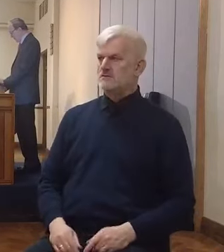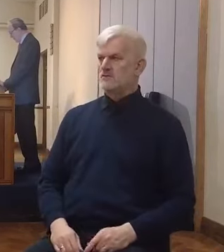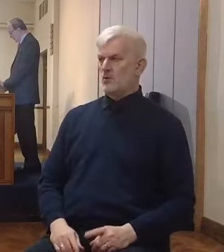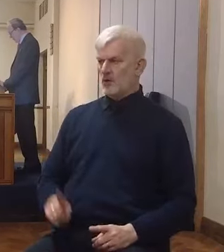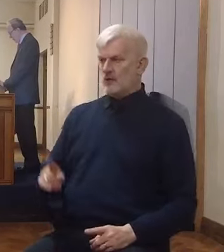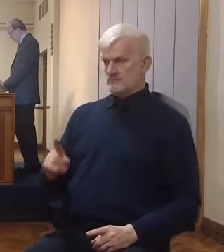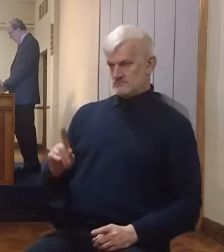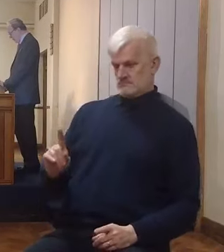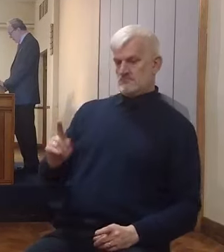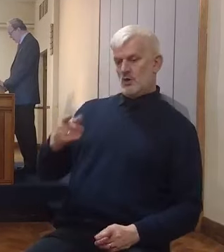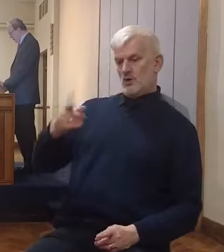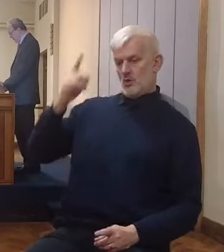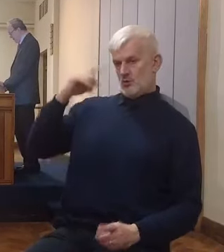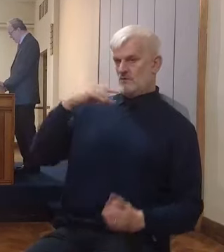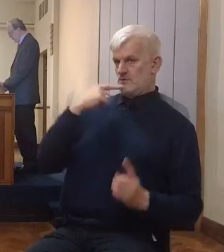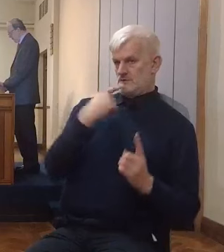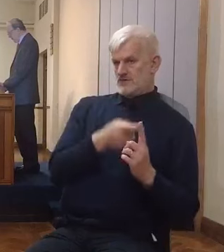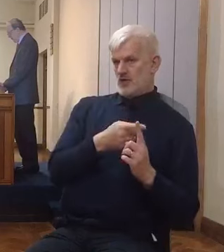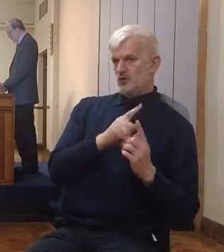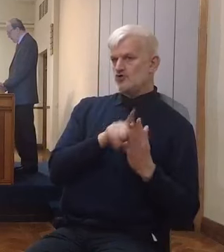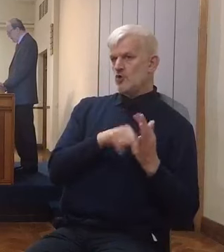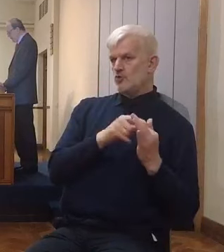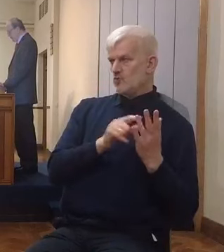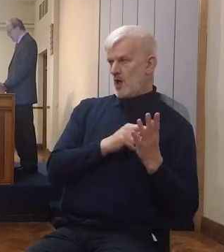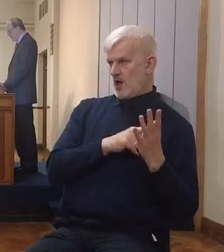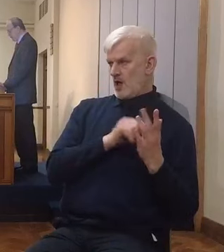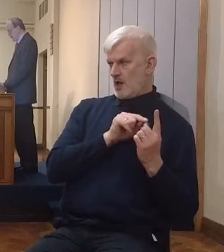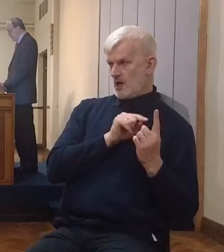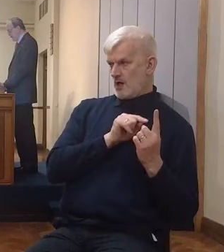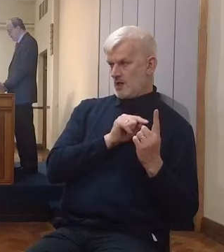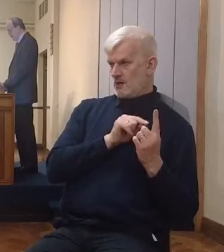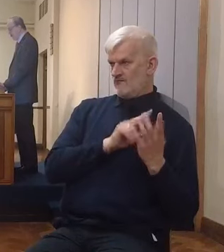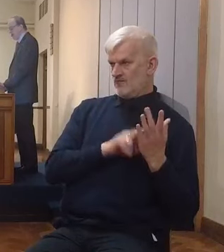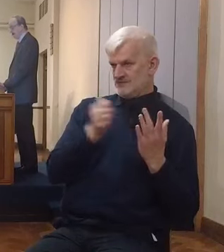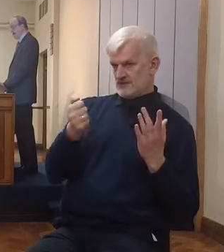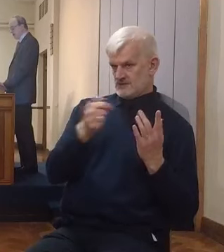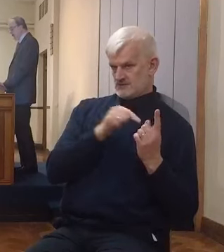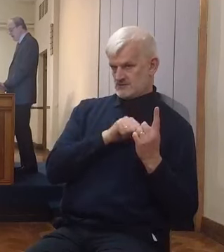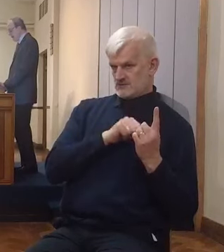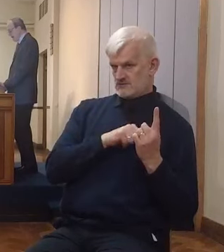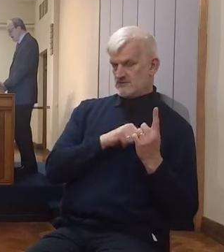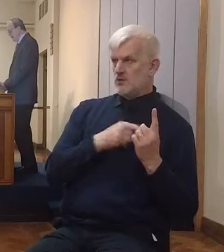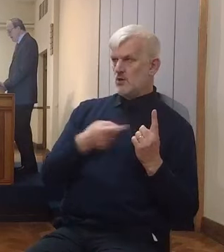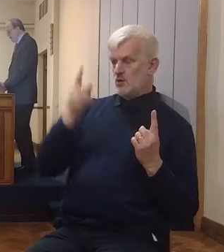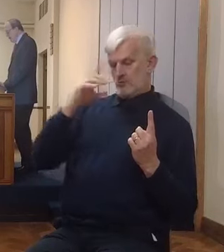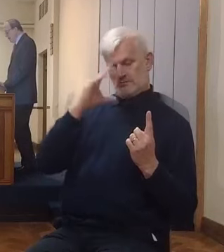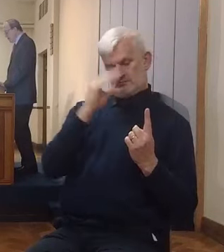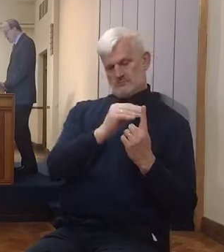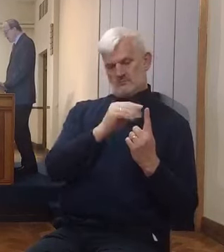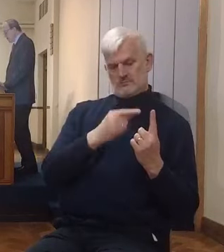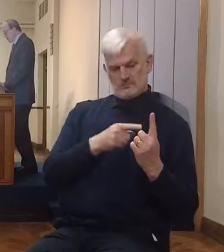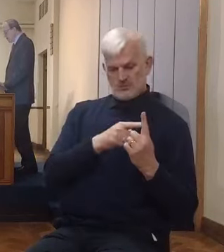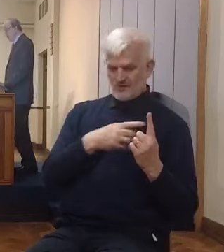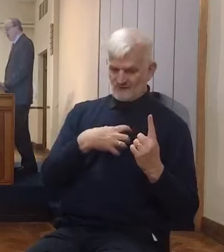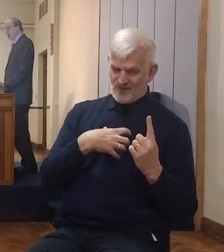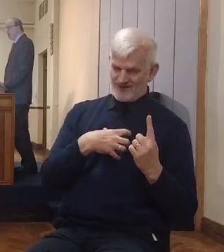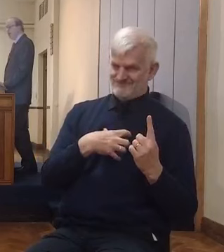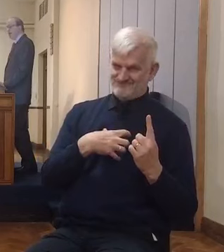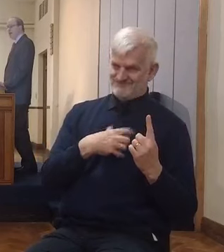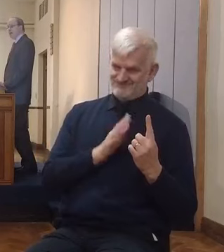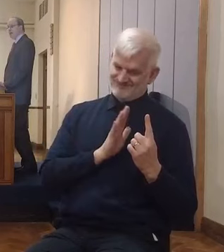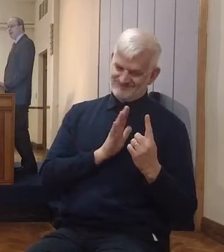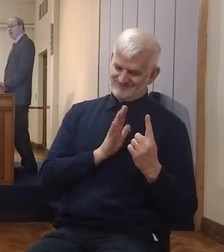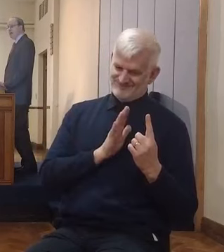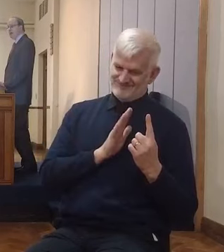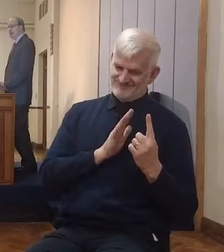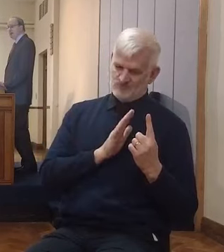verse 6, which has been said before in the events of the previous chapter, be not afraid